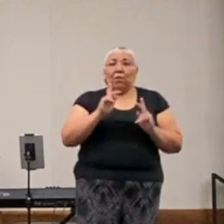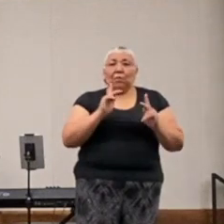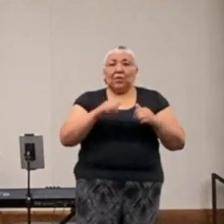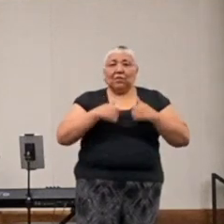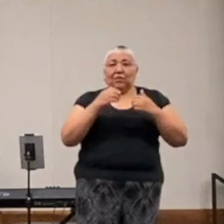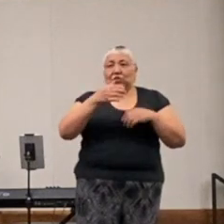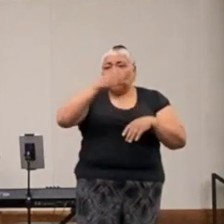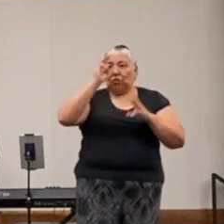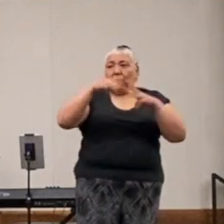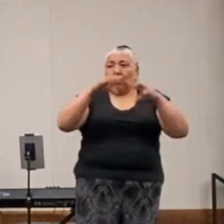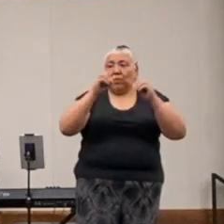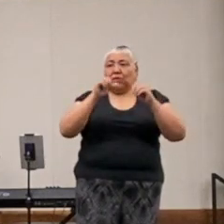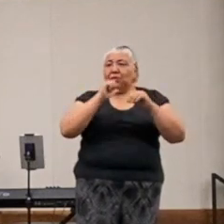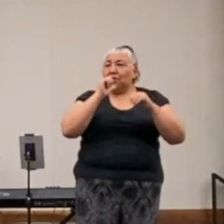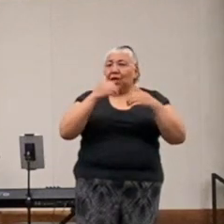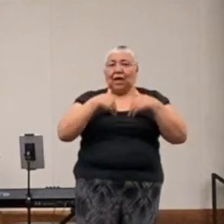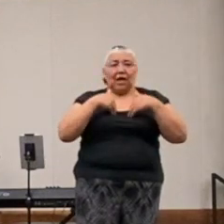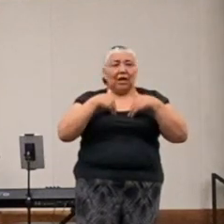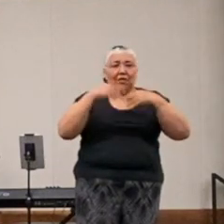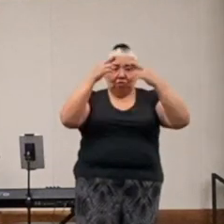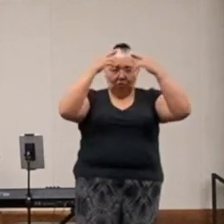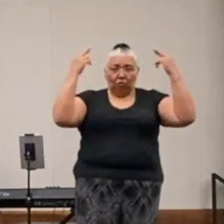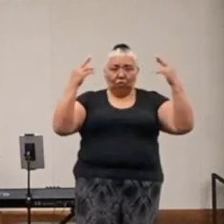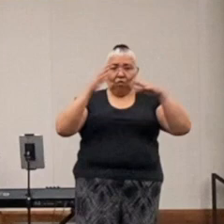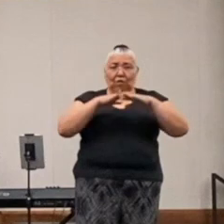Cheyenne, Wyoming, who don't even have a roof over their head.